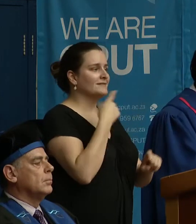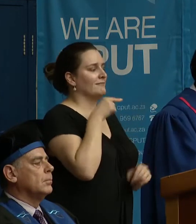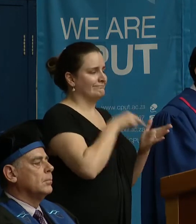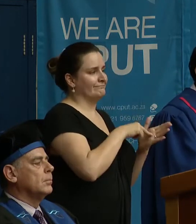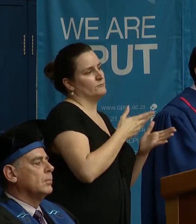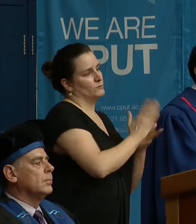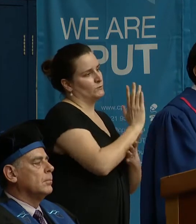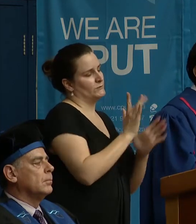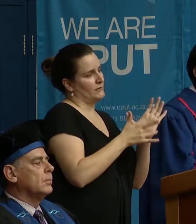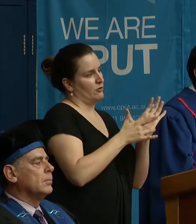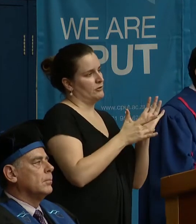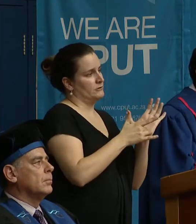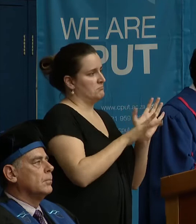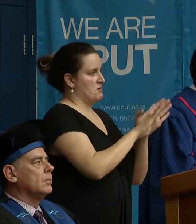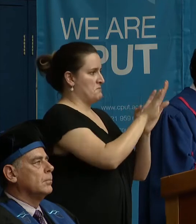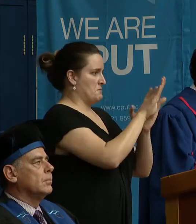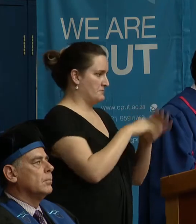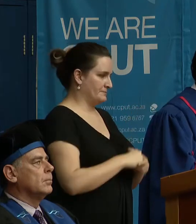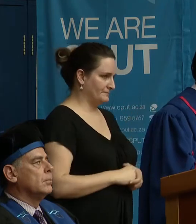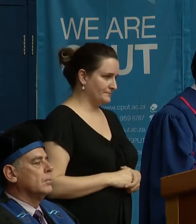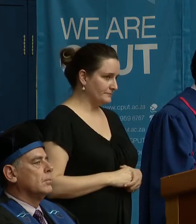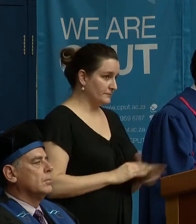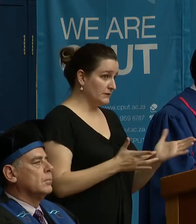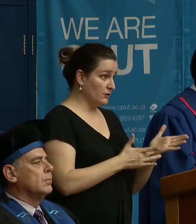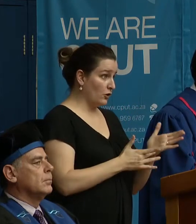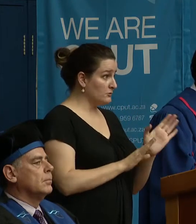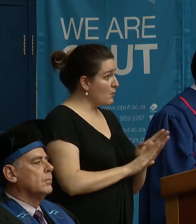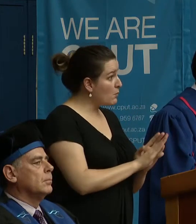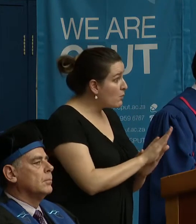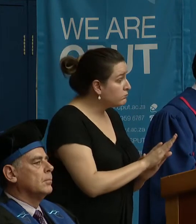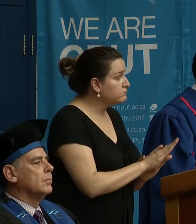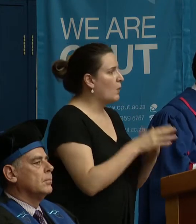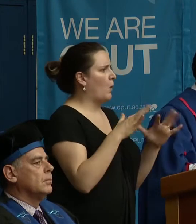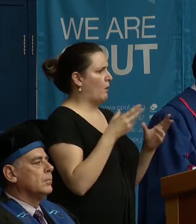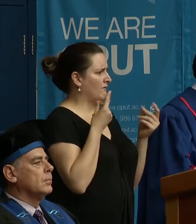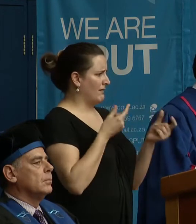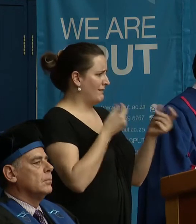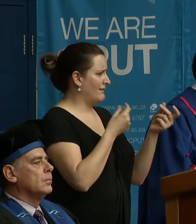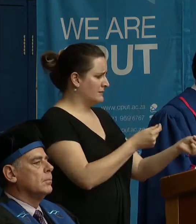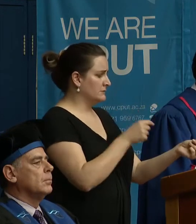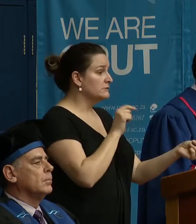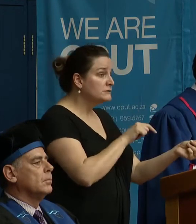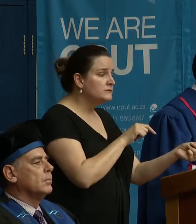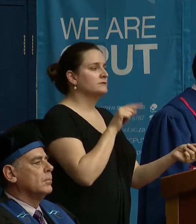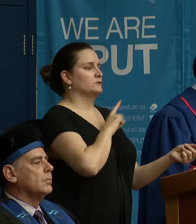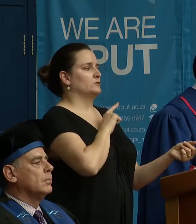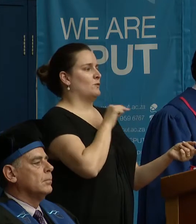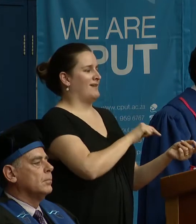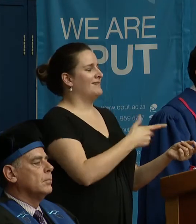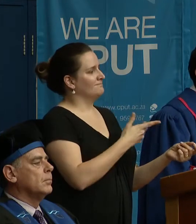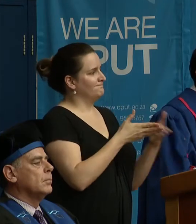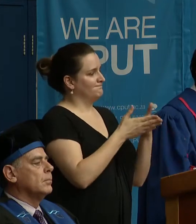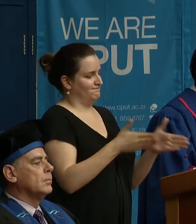technological advances. The rapid acceleration of technology progress, they say, has greatly widened the gap